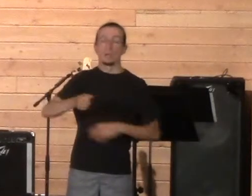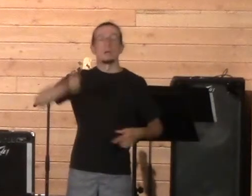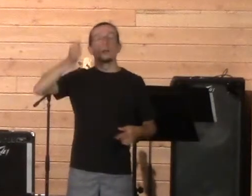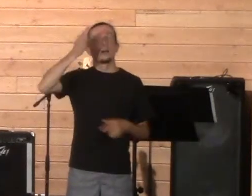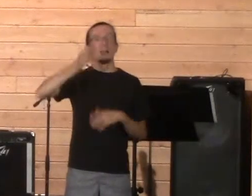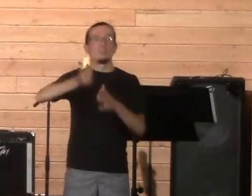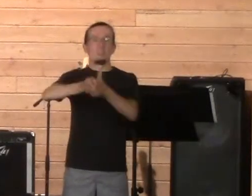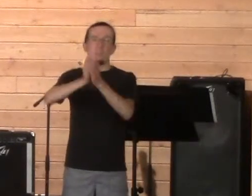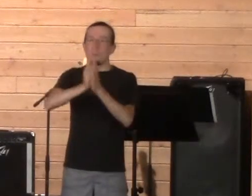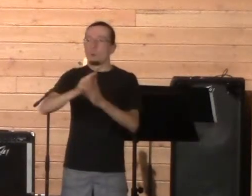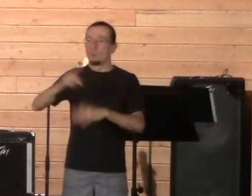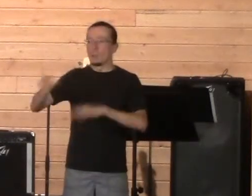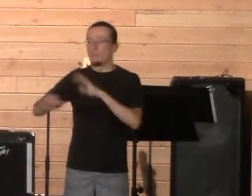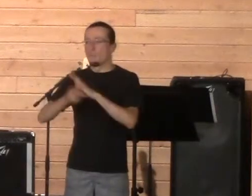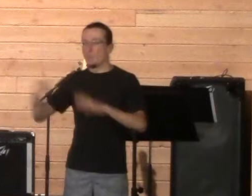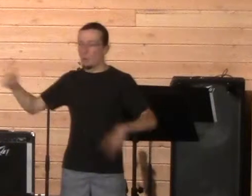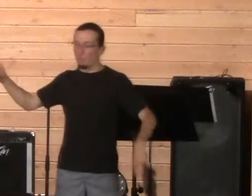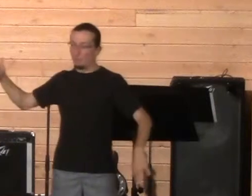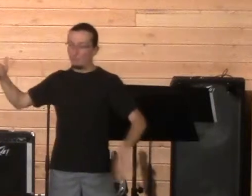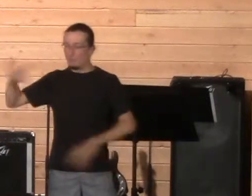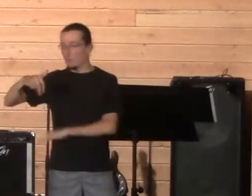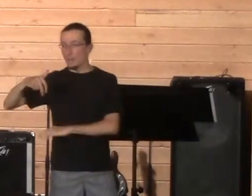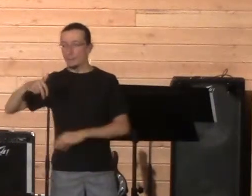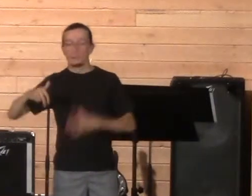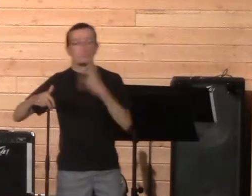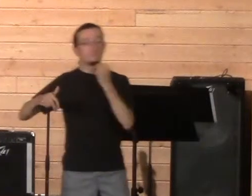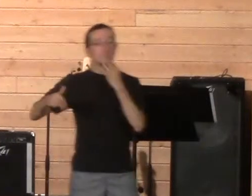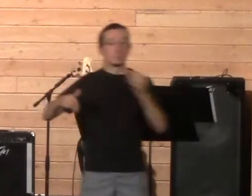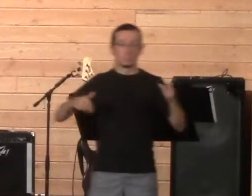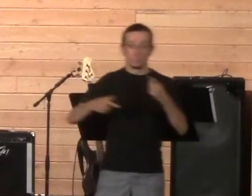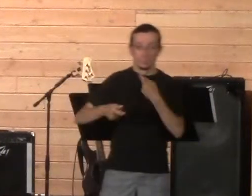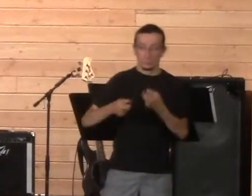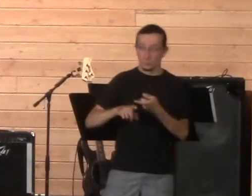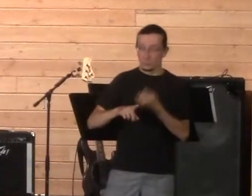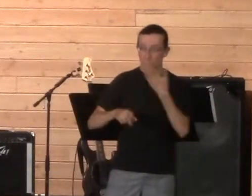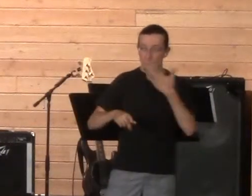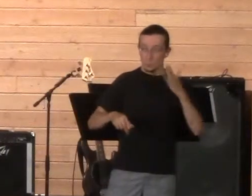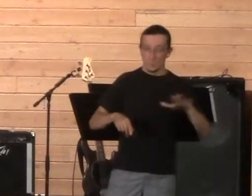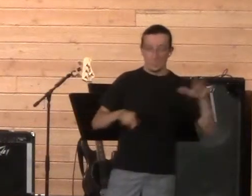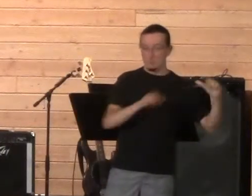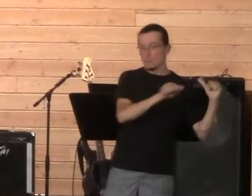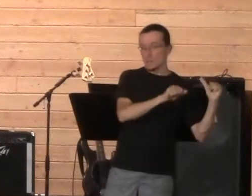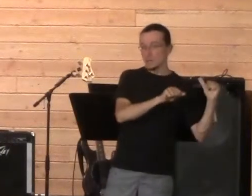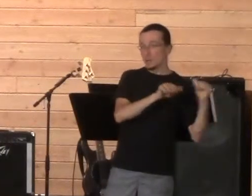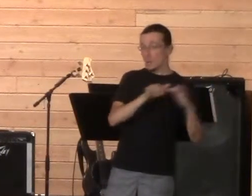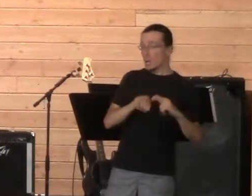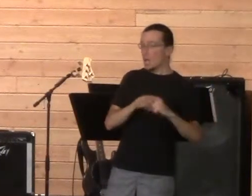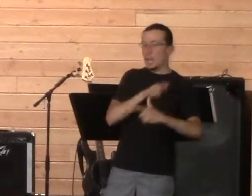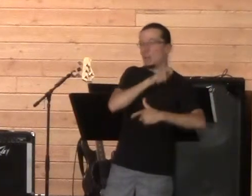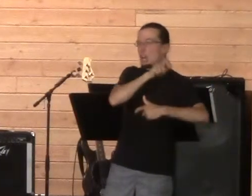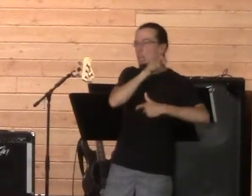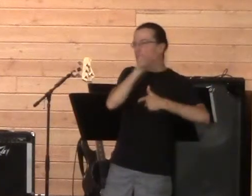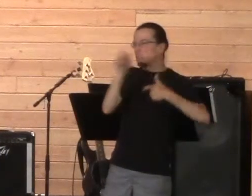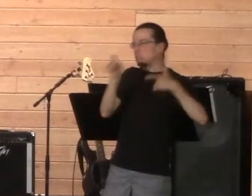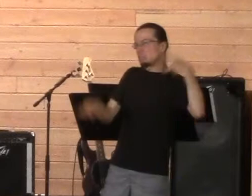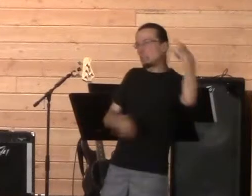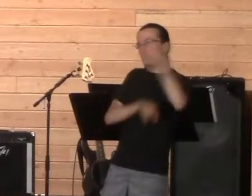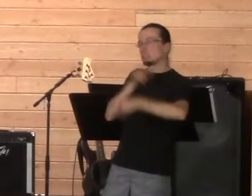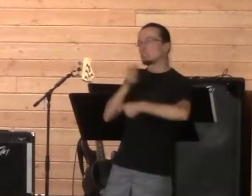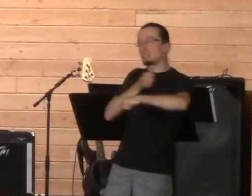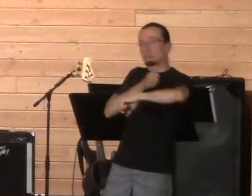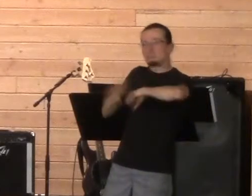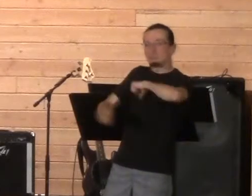he walked in, the Jews who had come down from Jerusalem were all over him, hurling the most